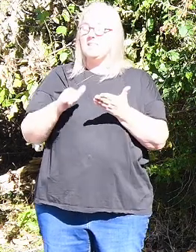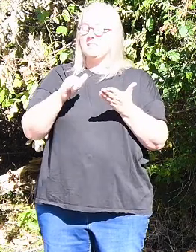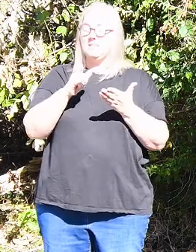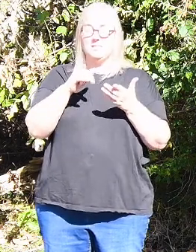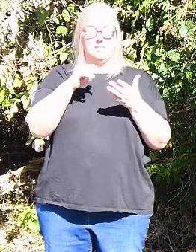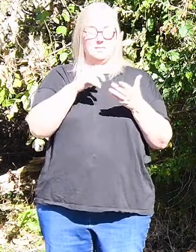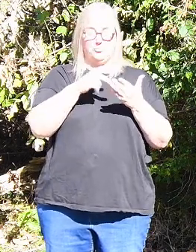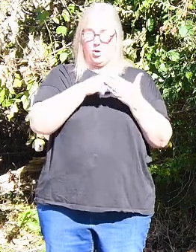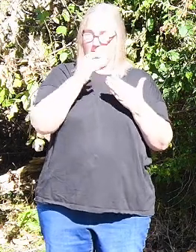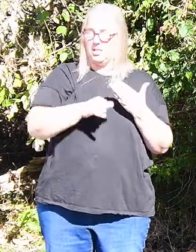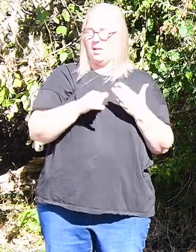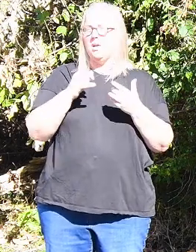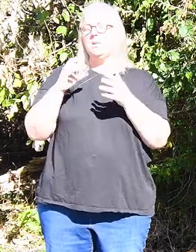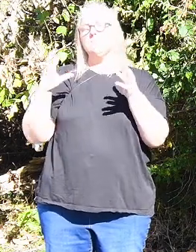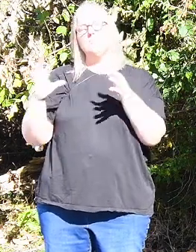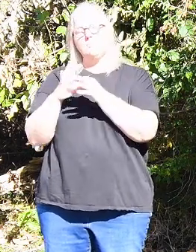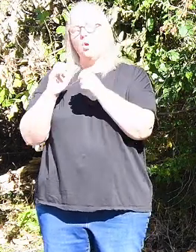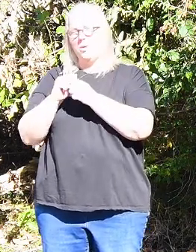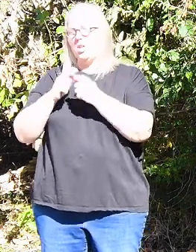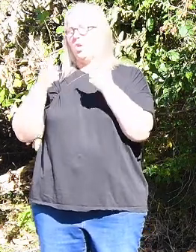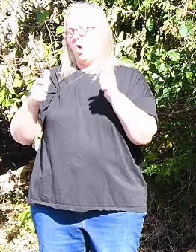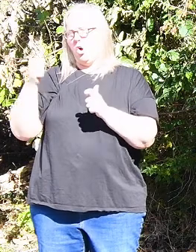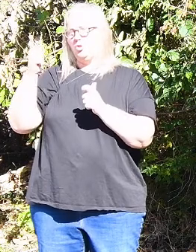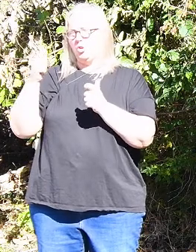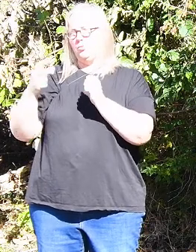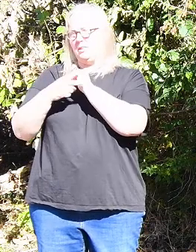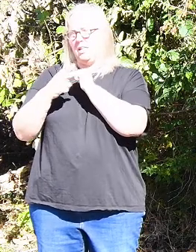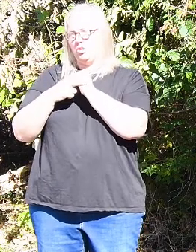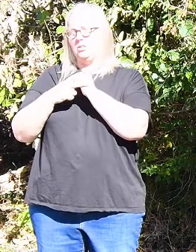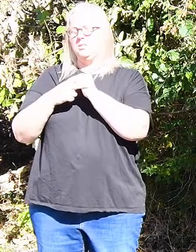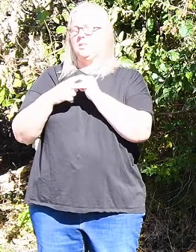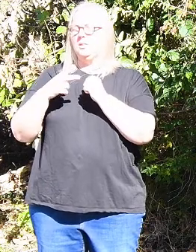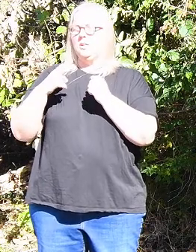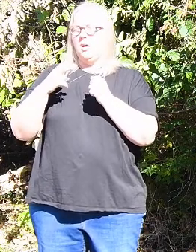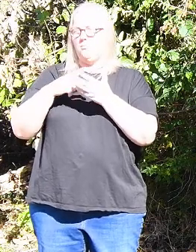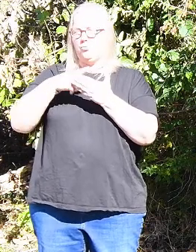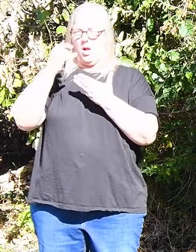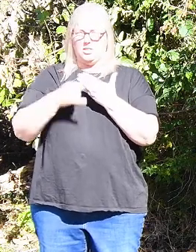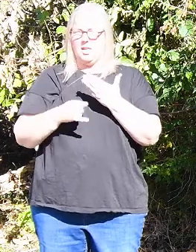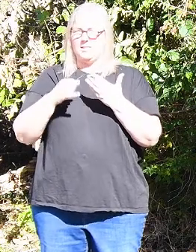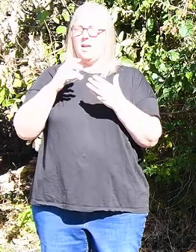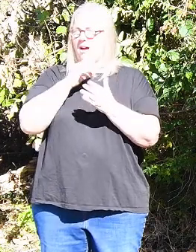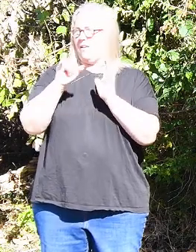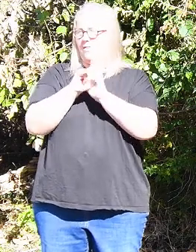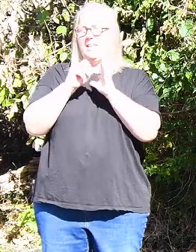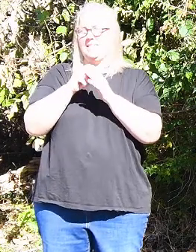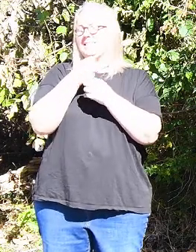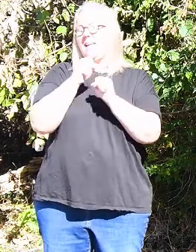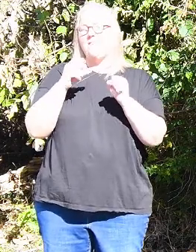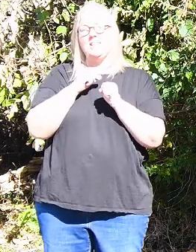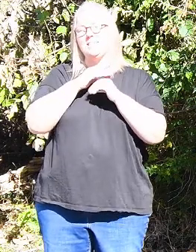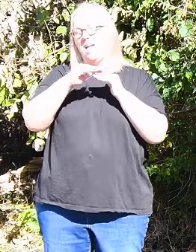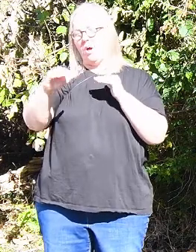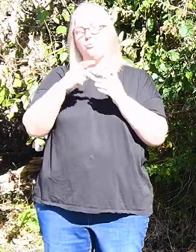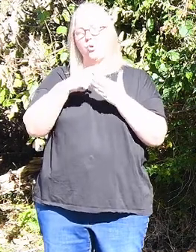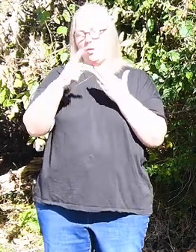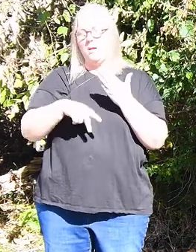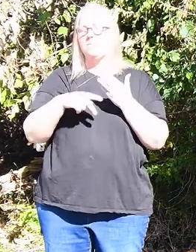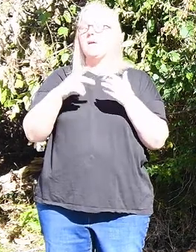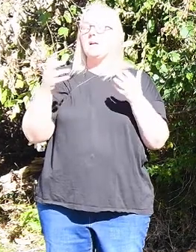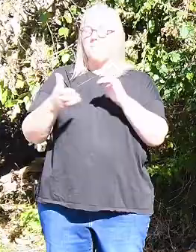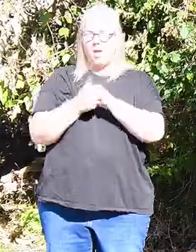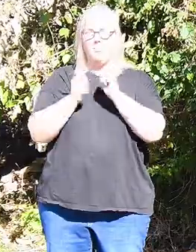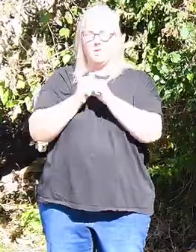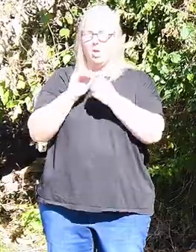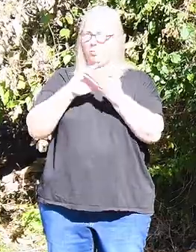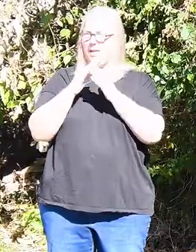with the larger retention and conveyance projects identified in the Safe and Sound Plan, plus the community engagement approaches and education,